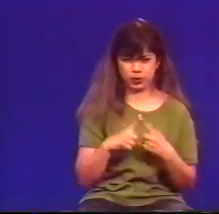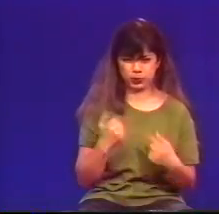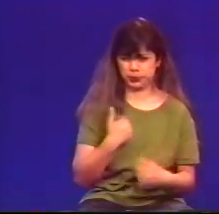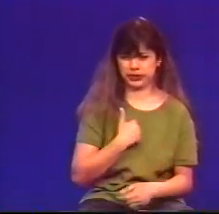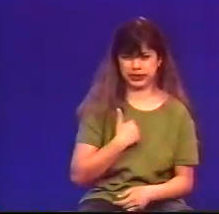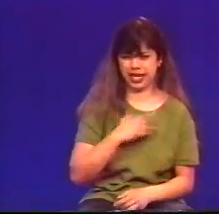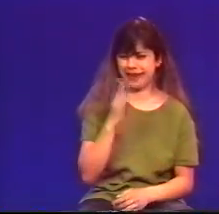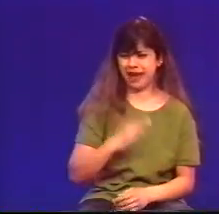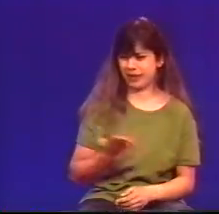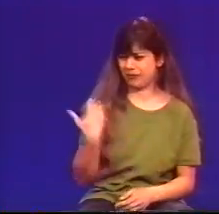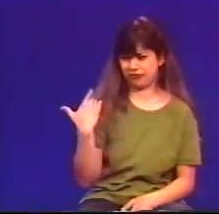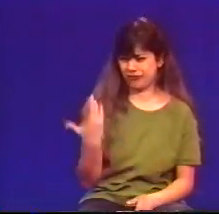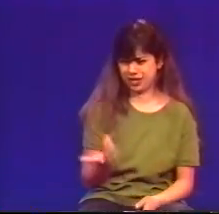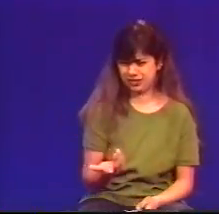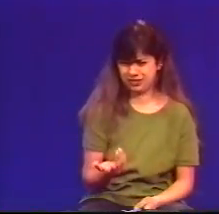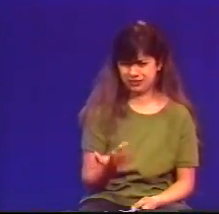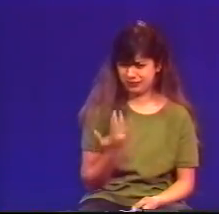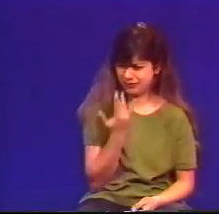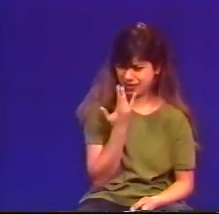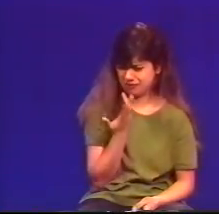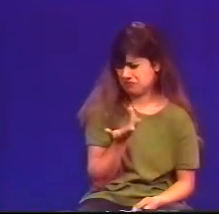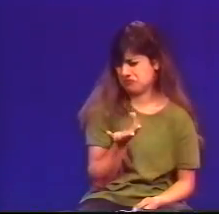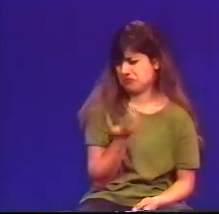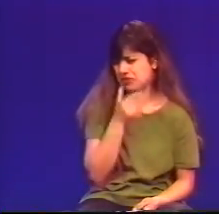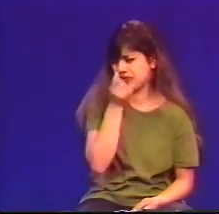And I started looking back and thinking, oh,